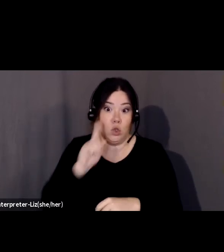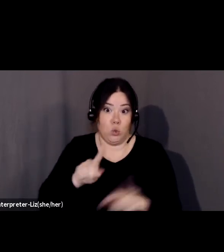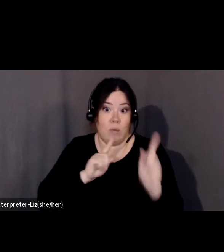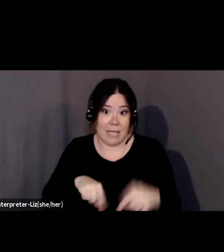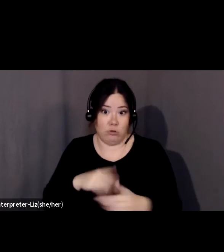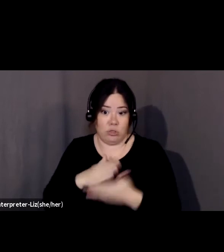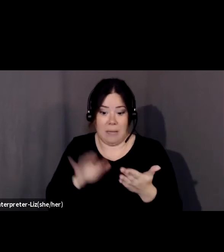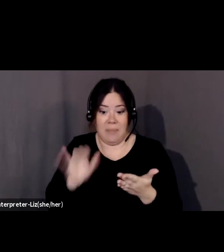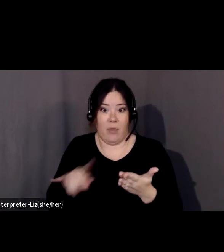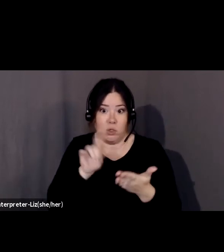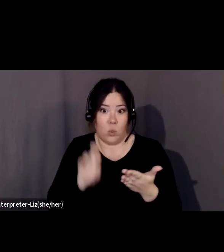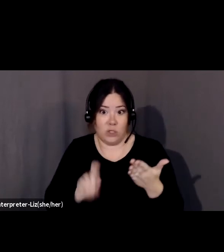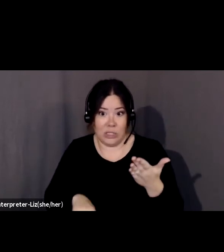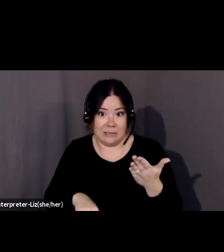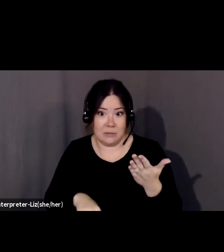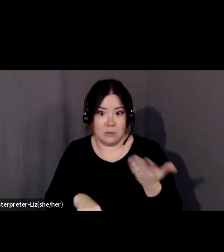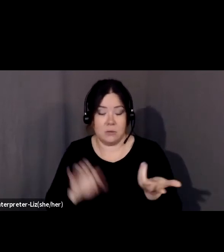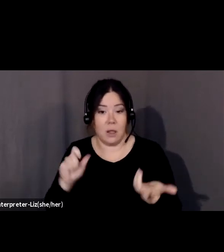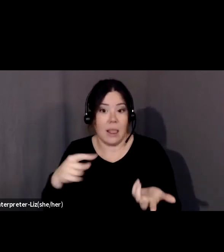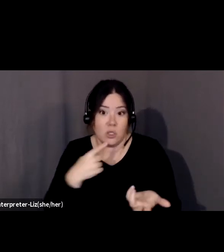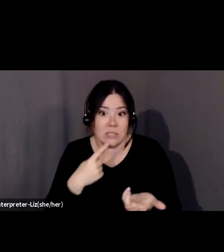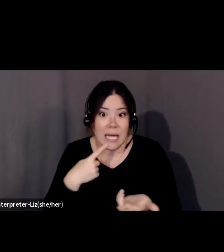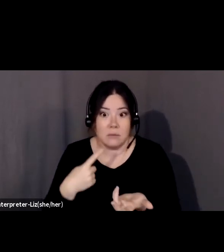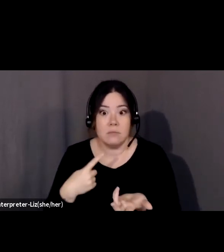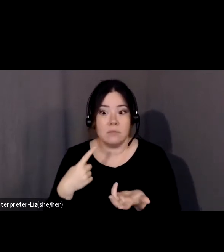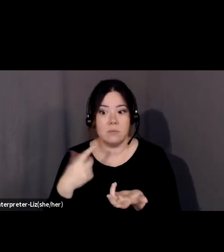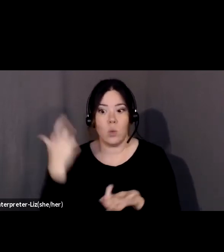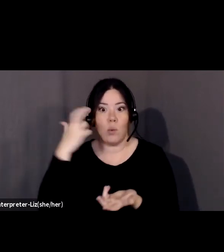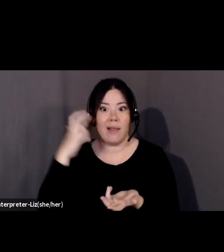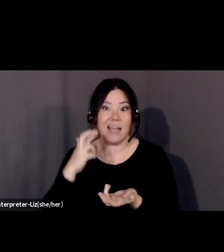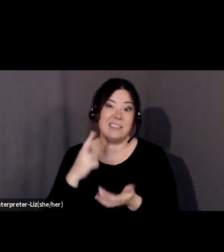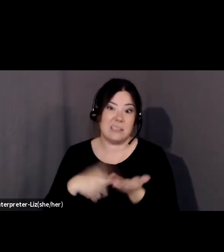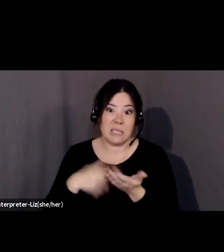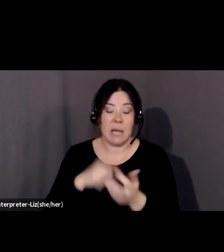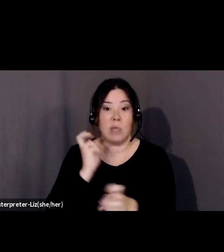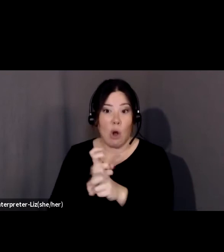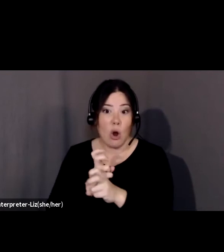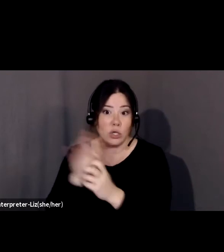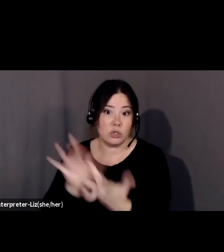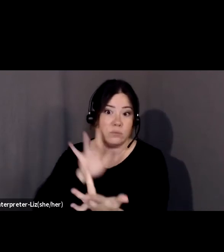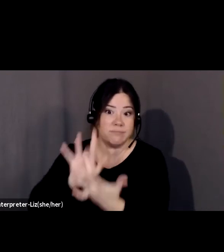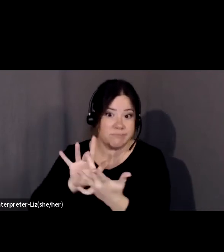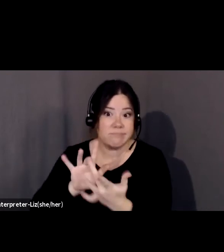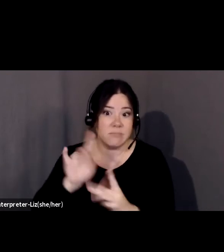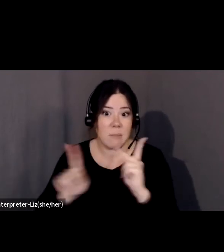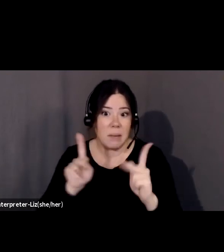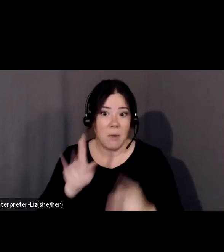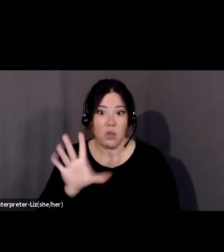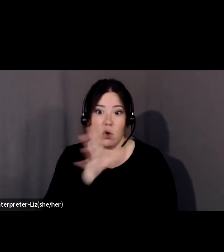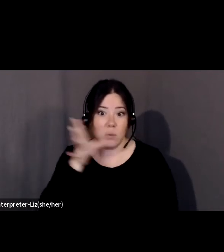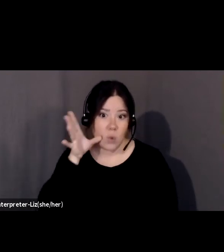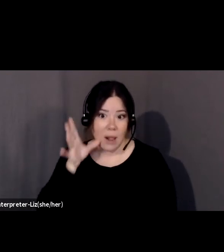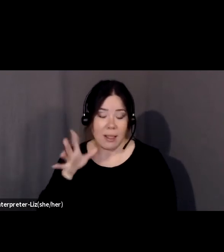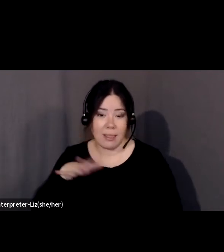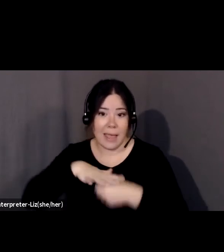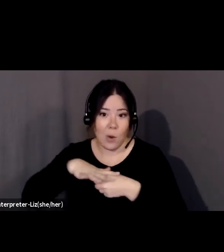said, for all the reasons that you've talked about, how hard it is sometimes to reach people in your rural service